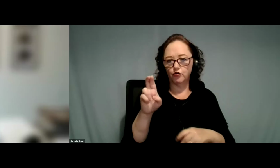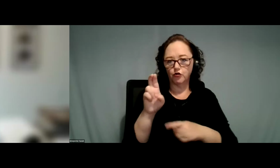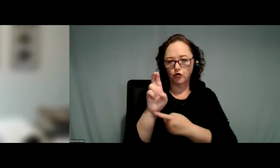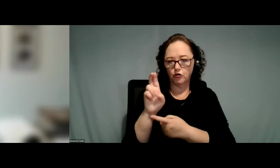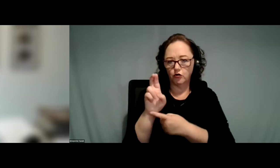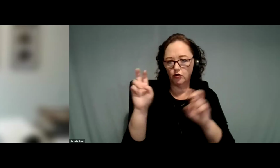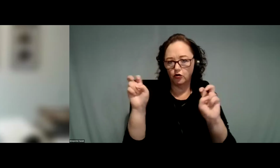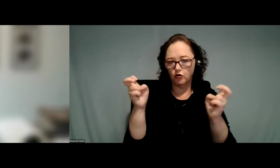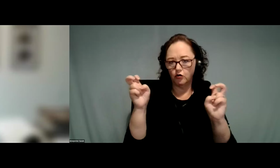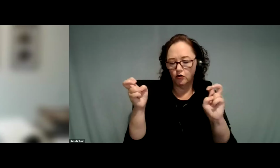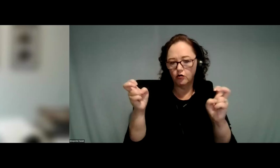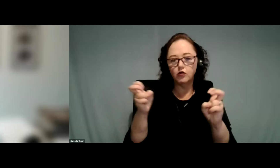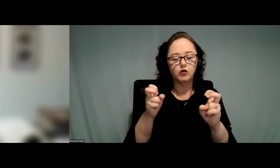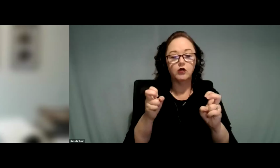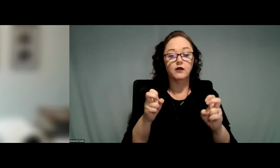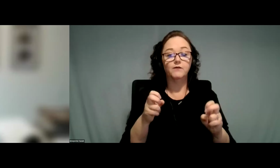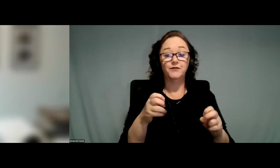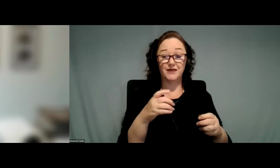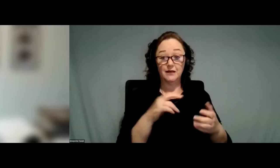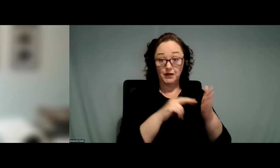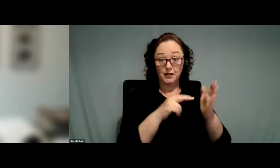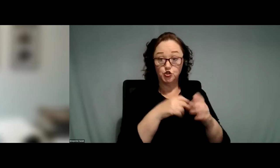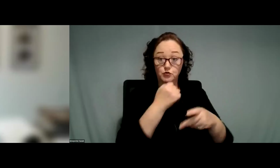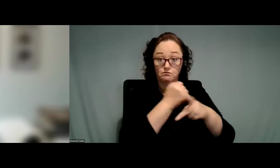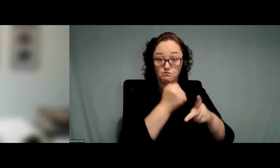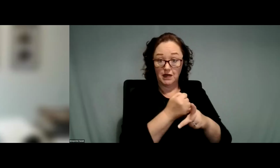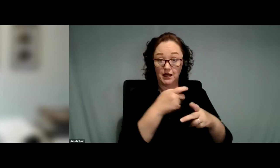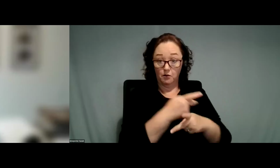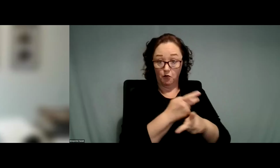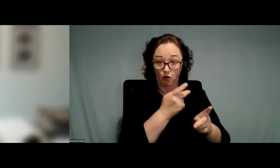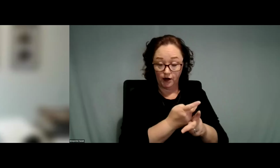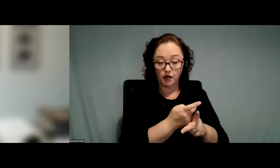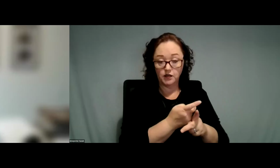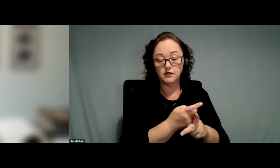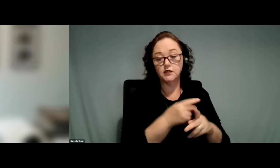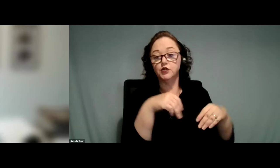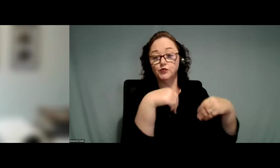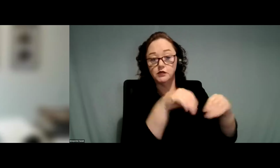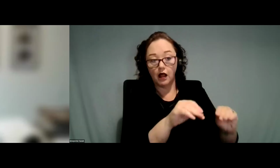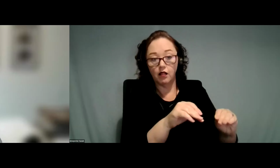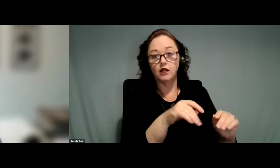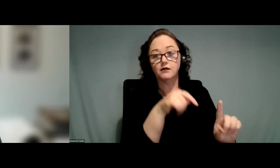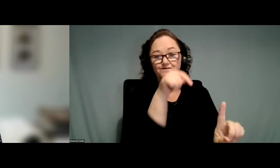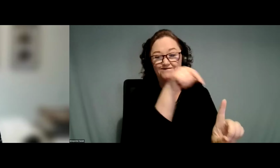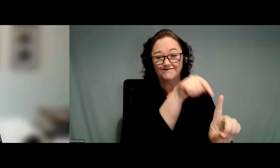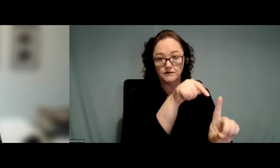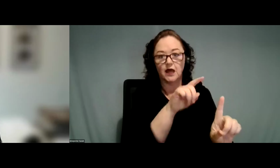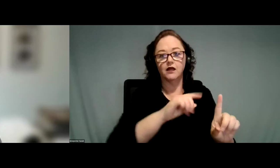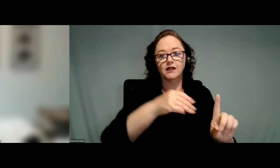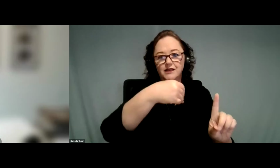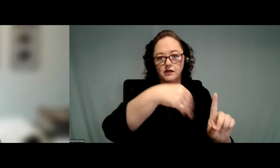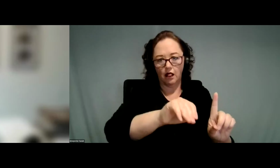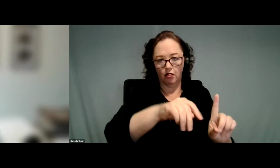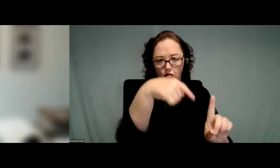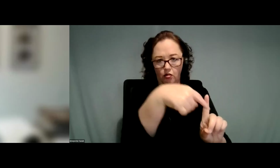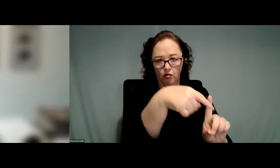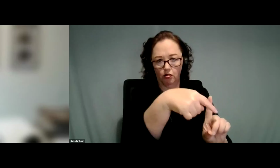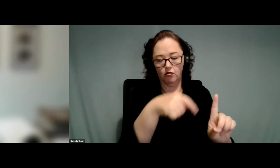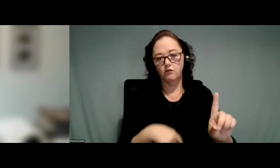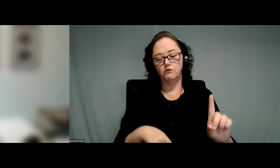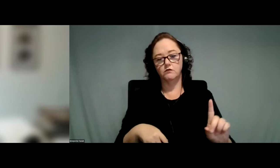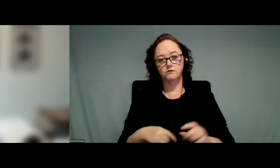to somebody else, then you have an exemption that can apply. And you may also be able to avoid tax you pay on